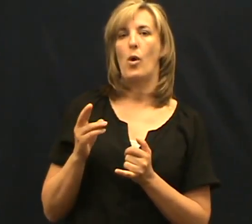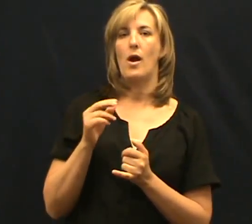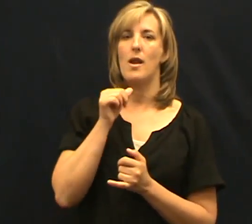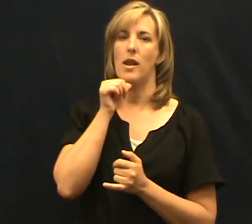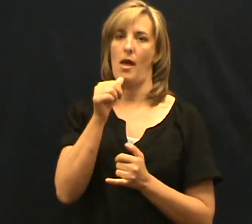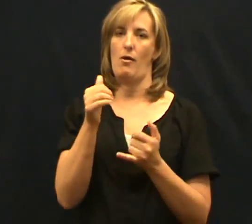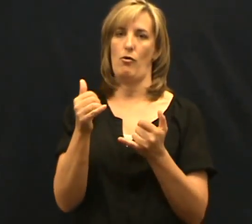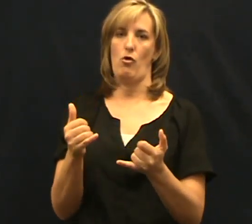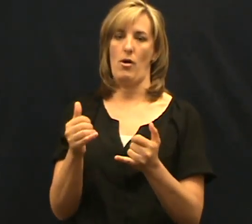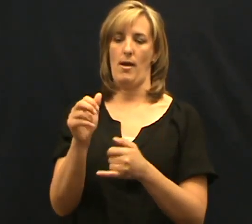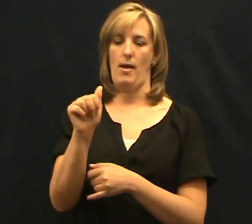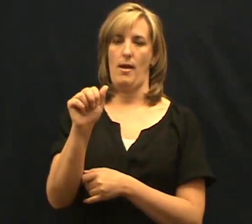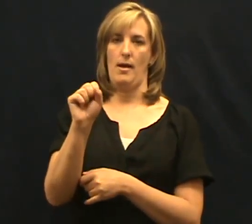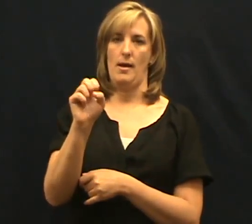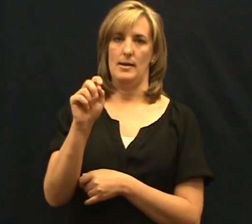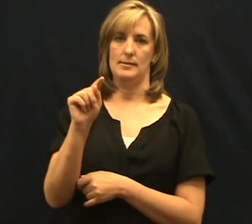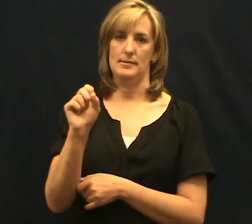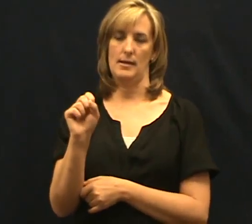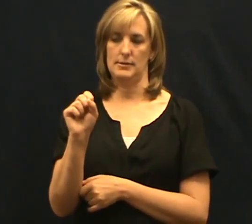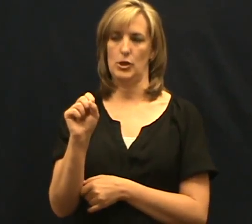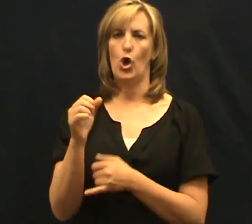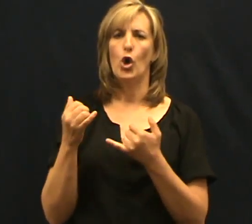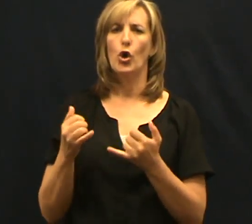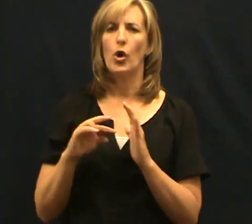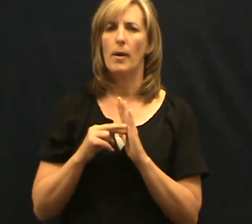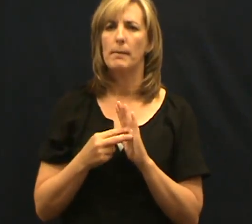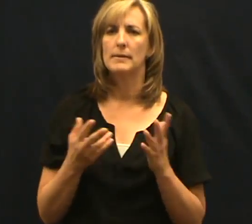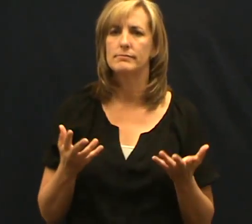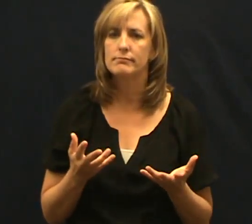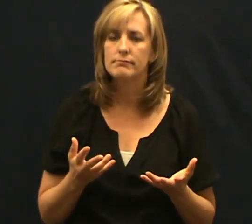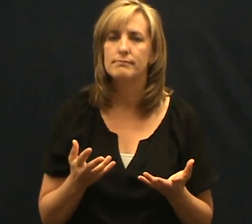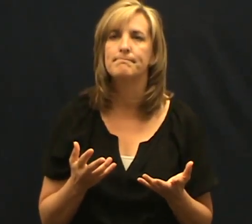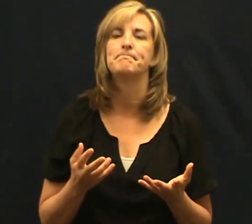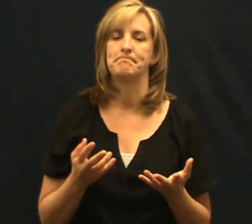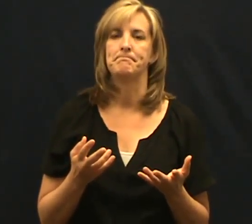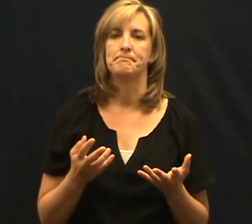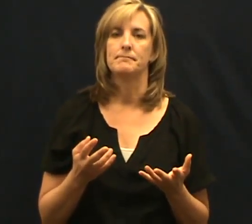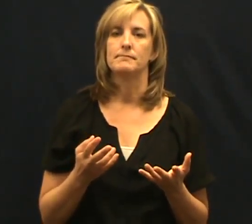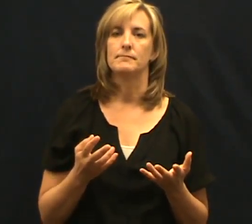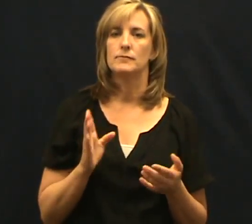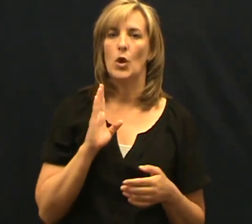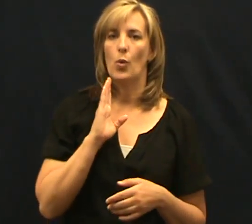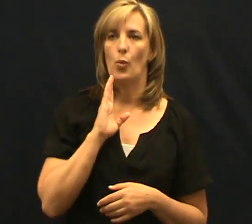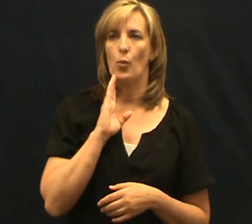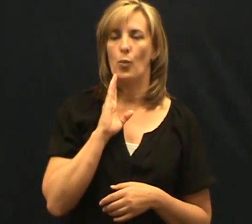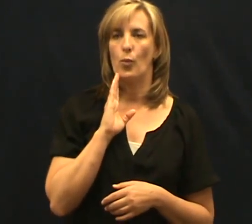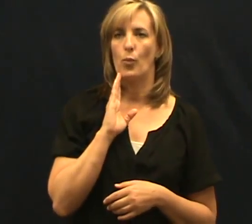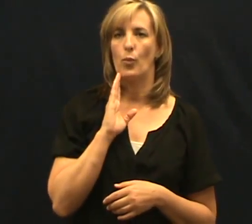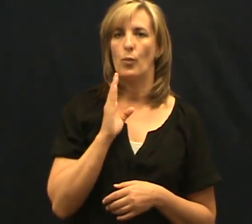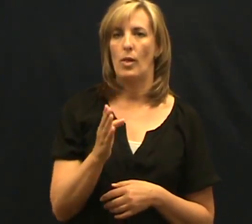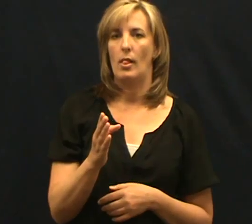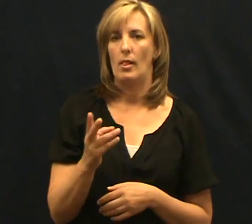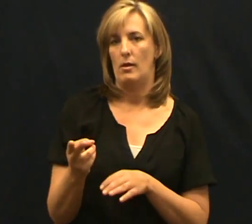Okay, and so current means that we're going to most likely use up or